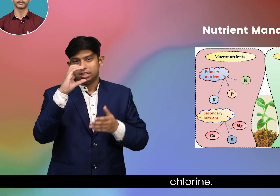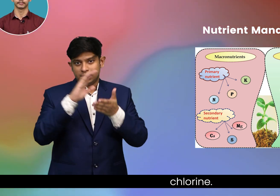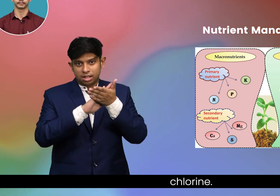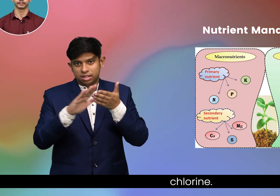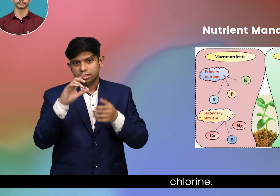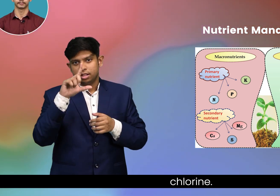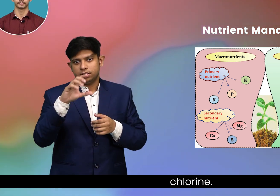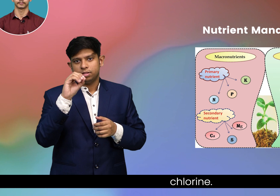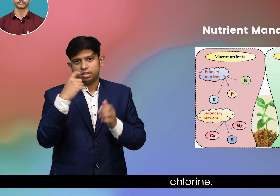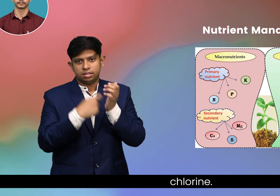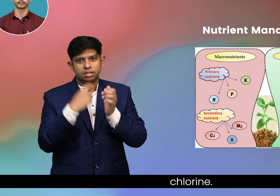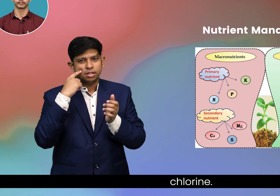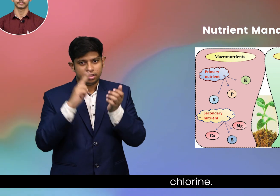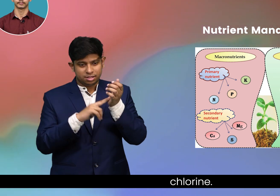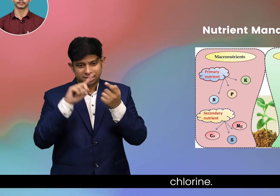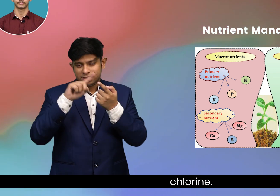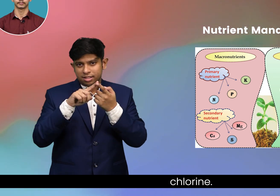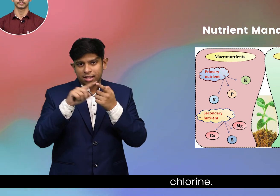chlorine,